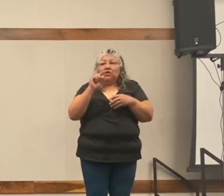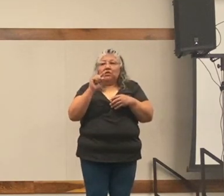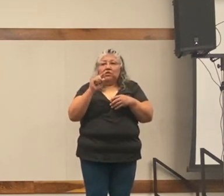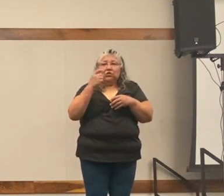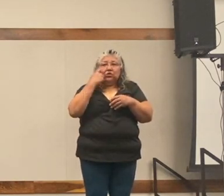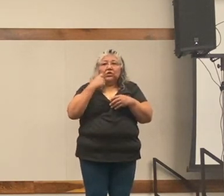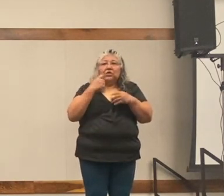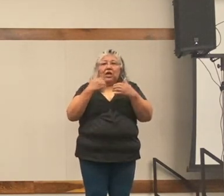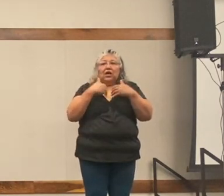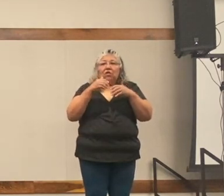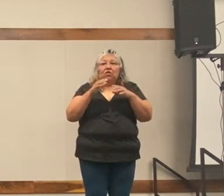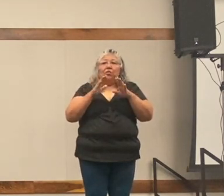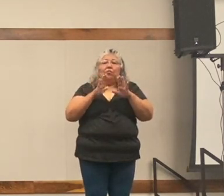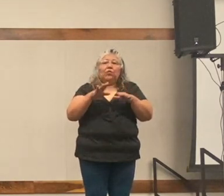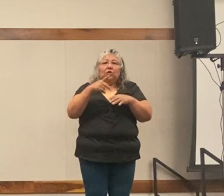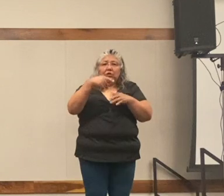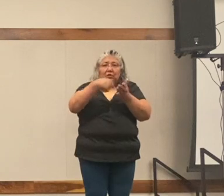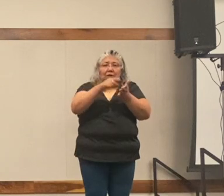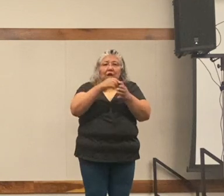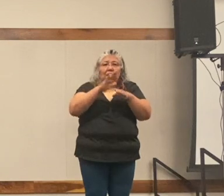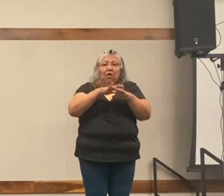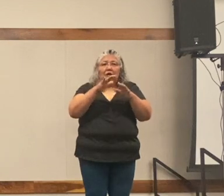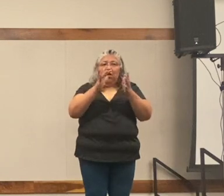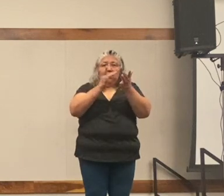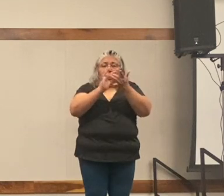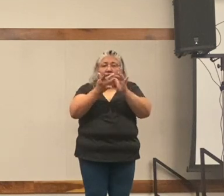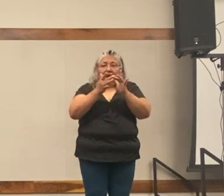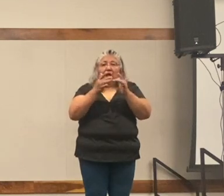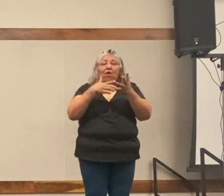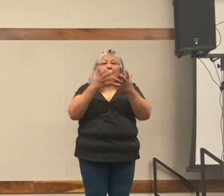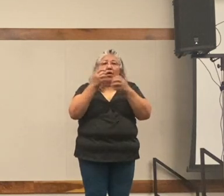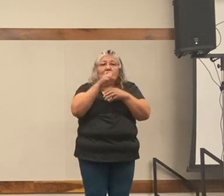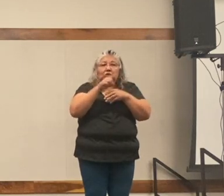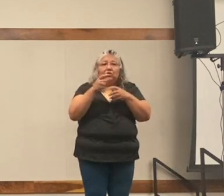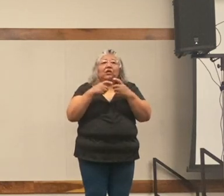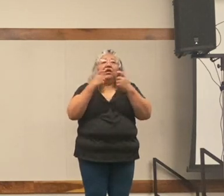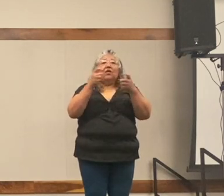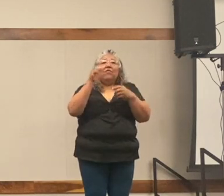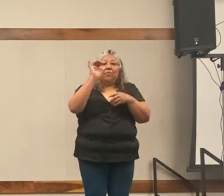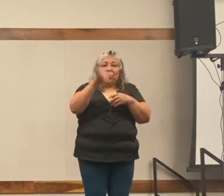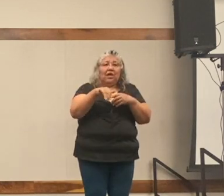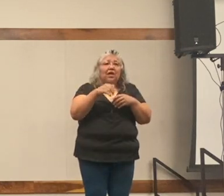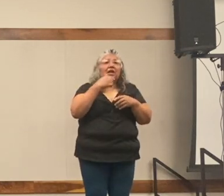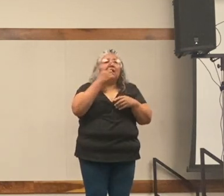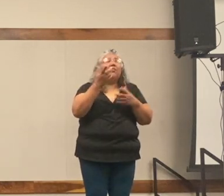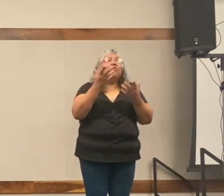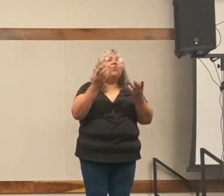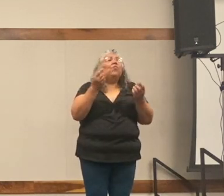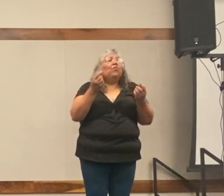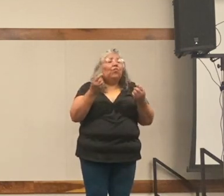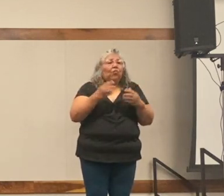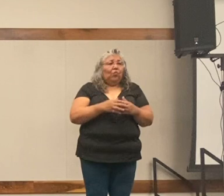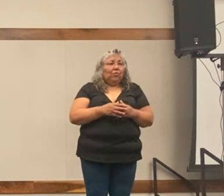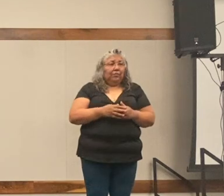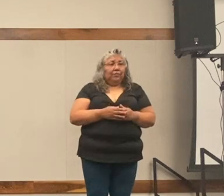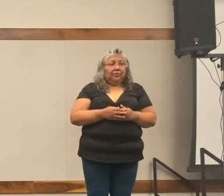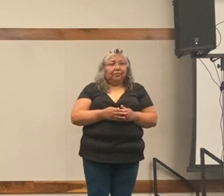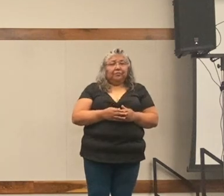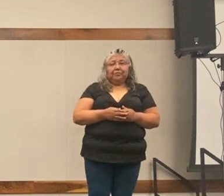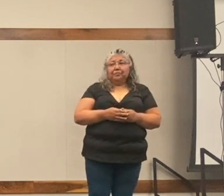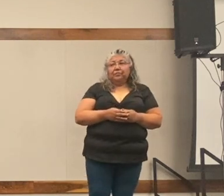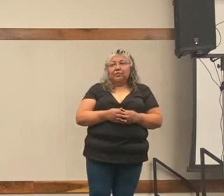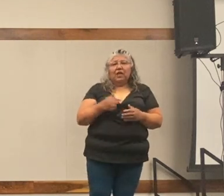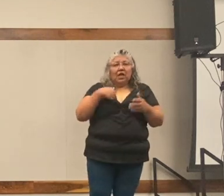launched our PushPay, our giving online. And he says, I want you to give them that and tell them why you need it for. And so